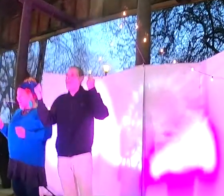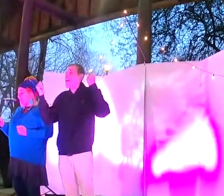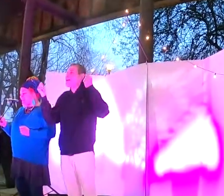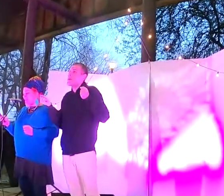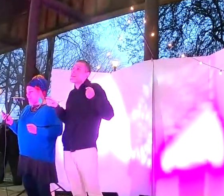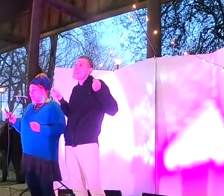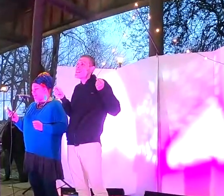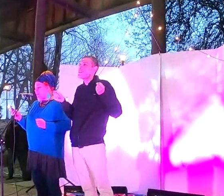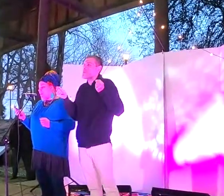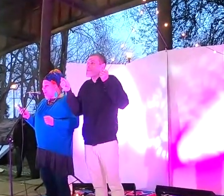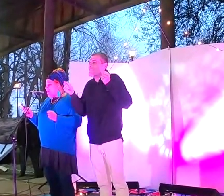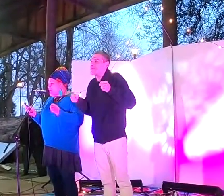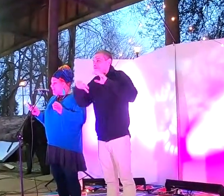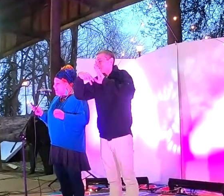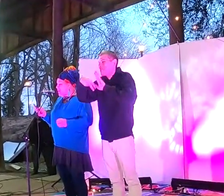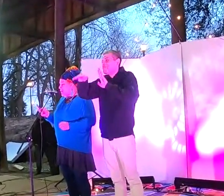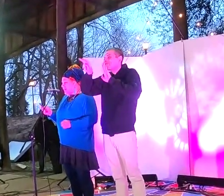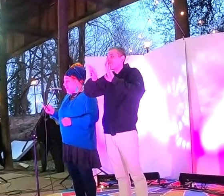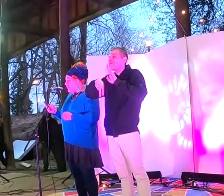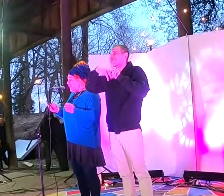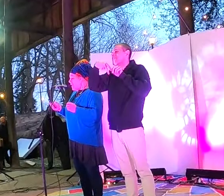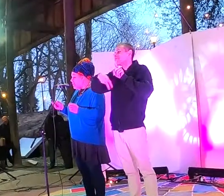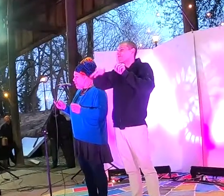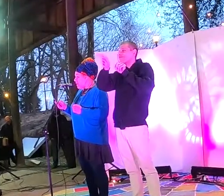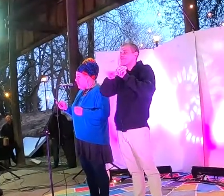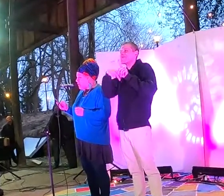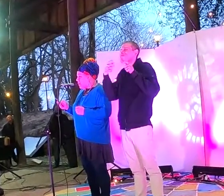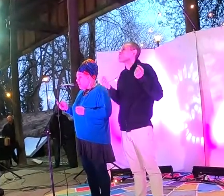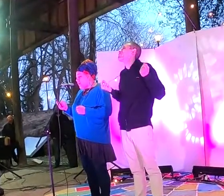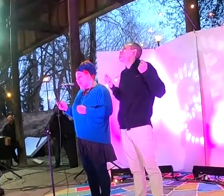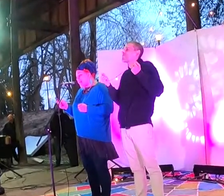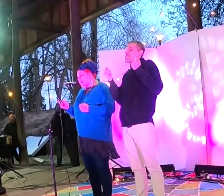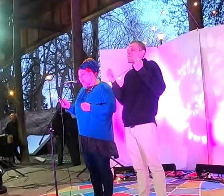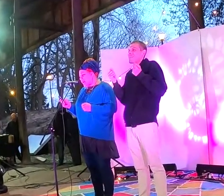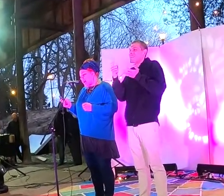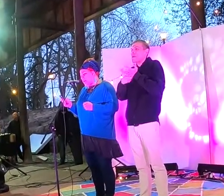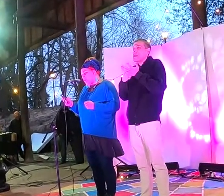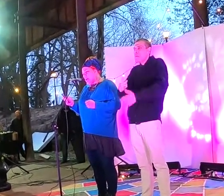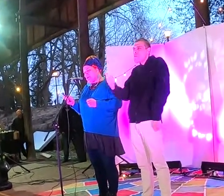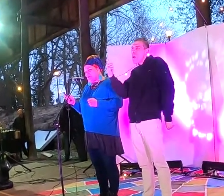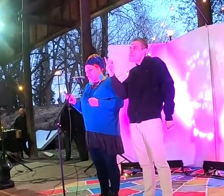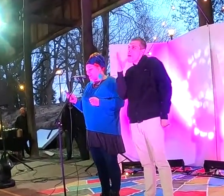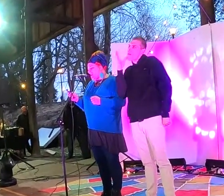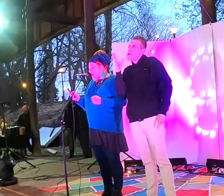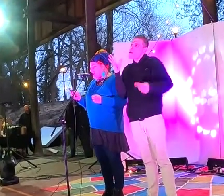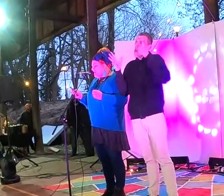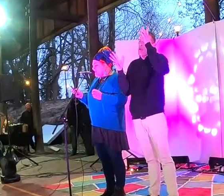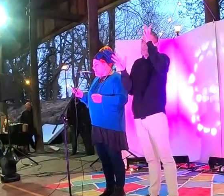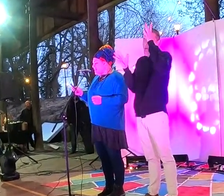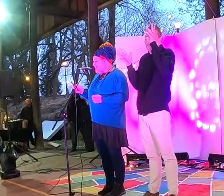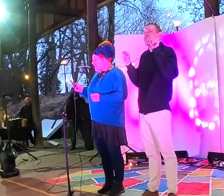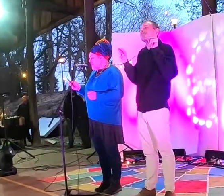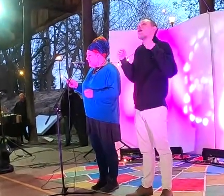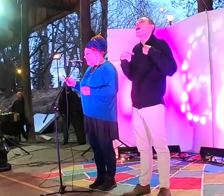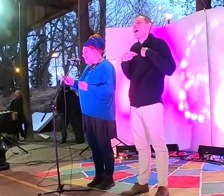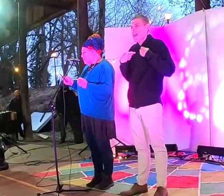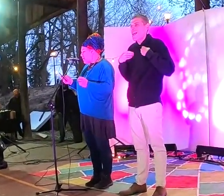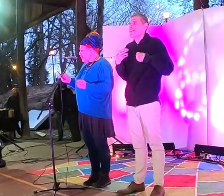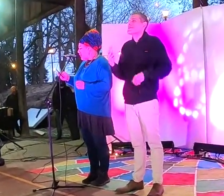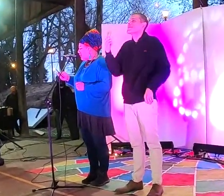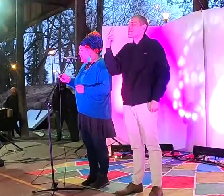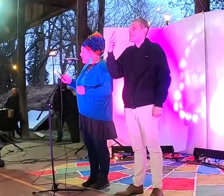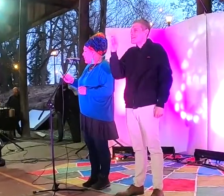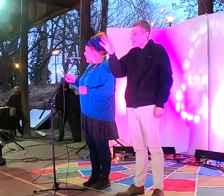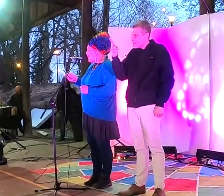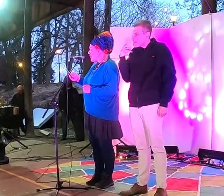off the ground. Most kids only have a mom or a dad anyway. Don't you see?